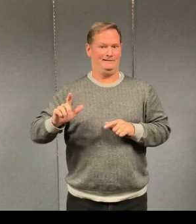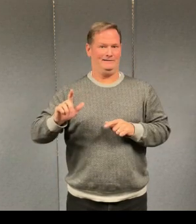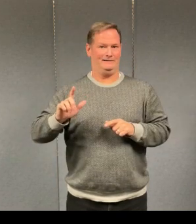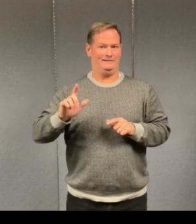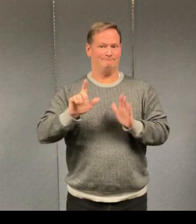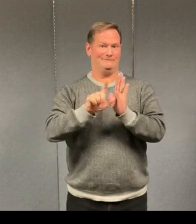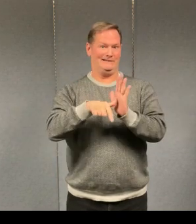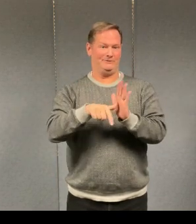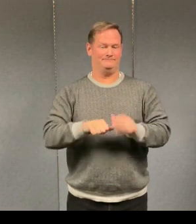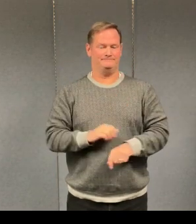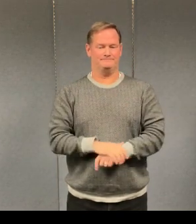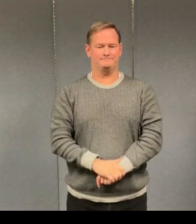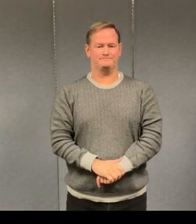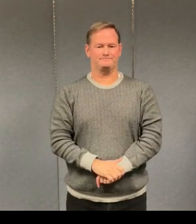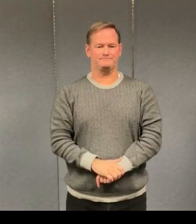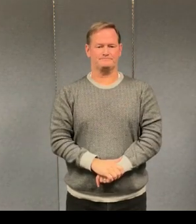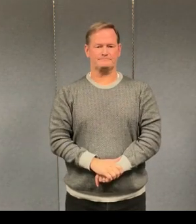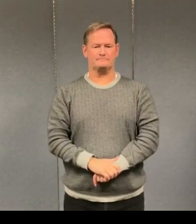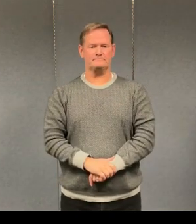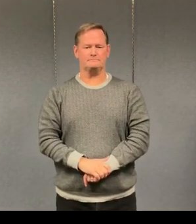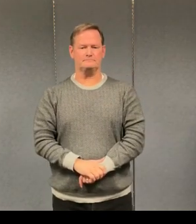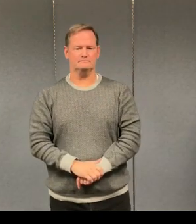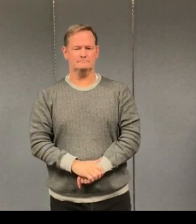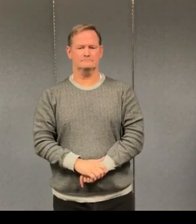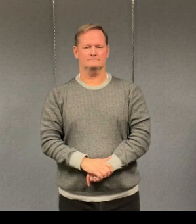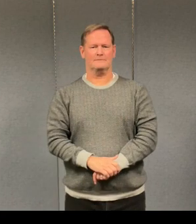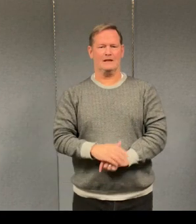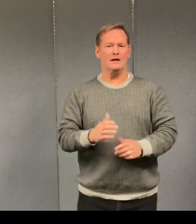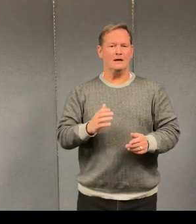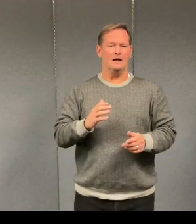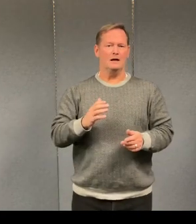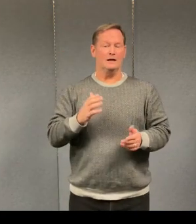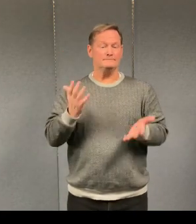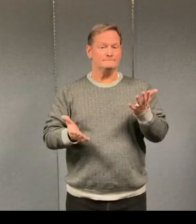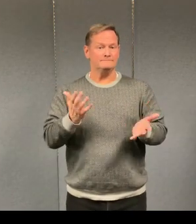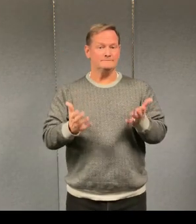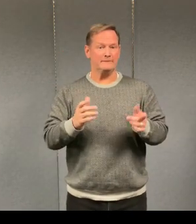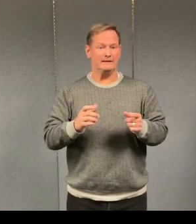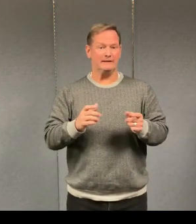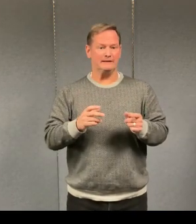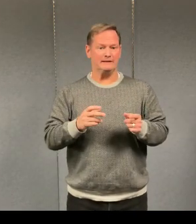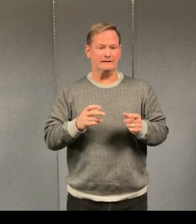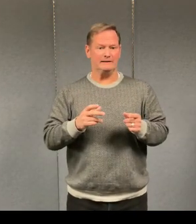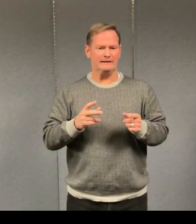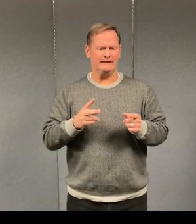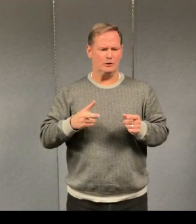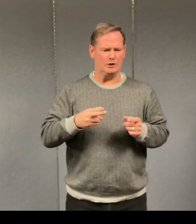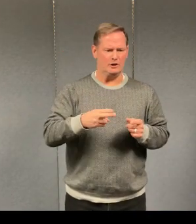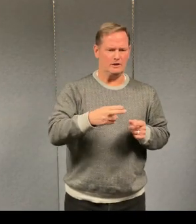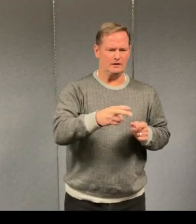have to cut an opening where he can install the door. Now, what do we need to do